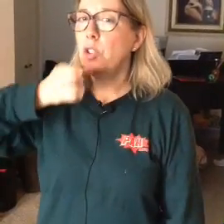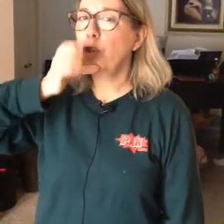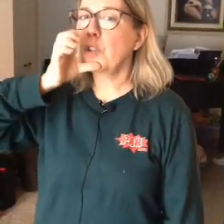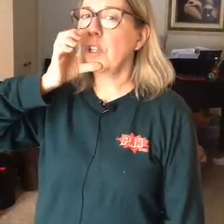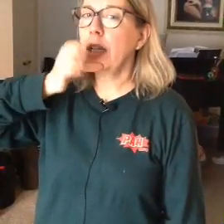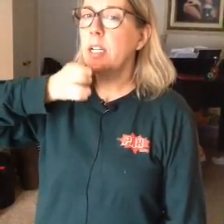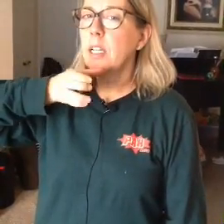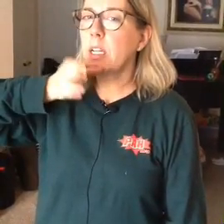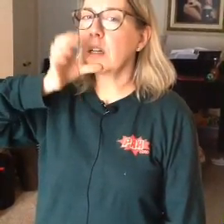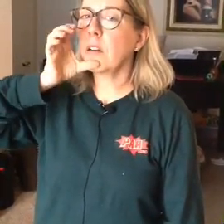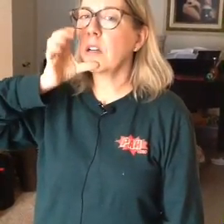drink,